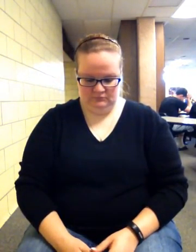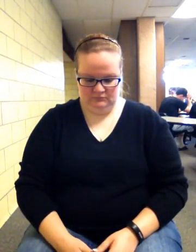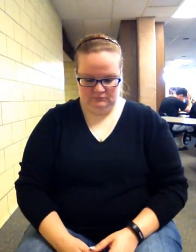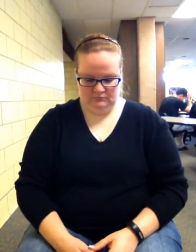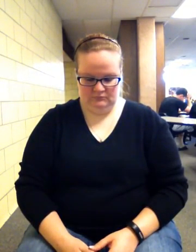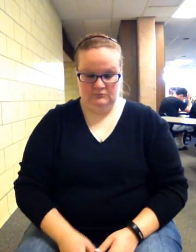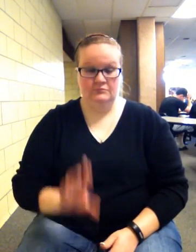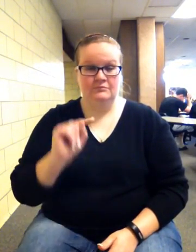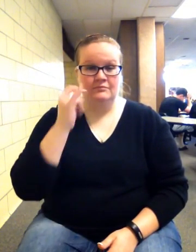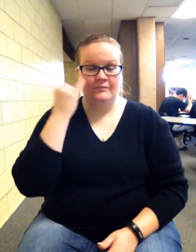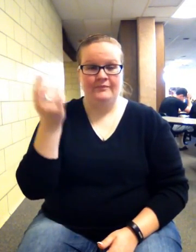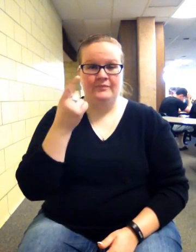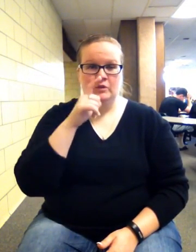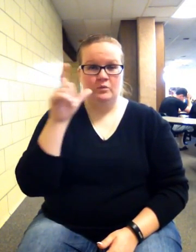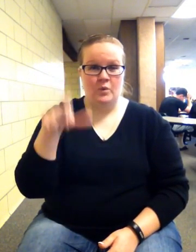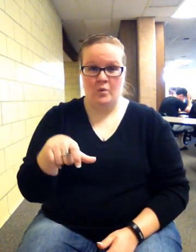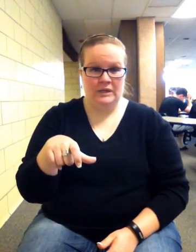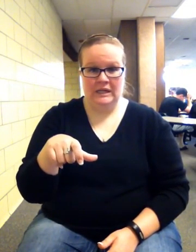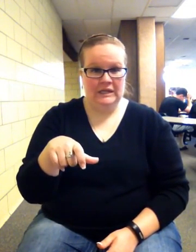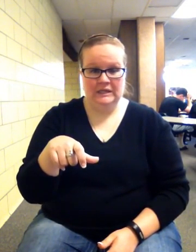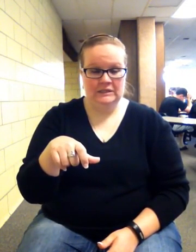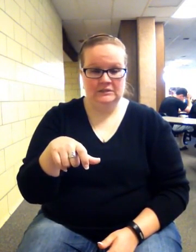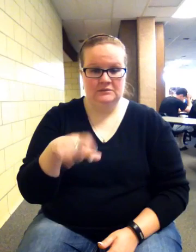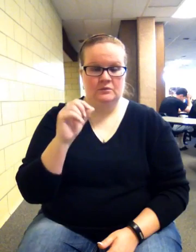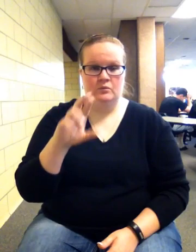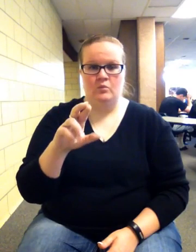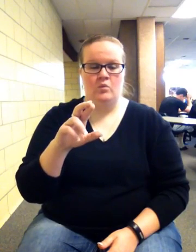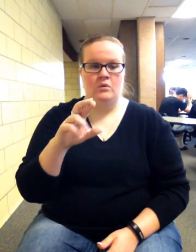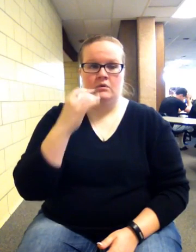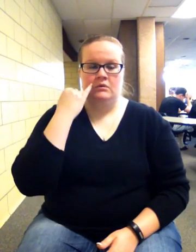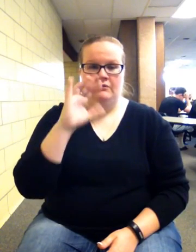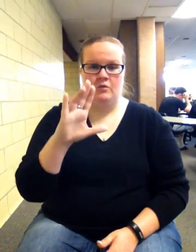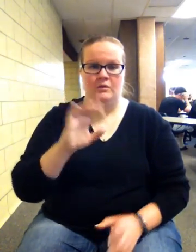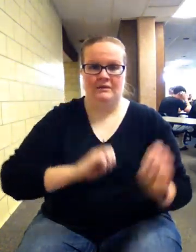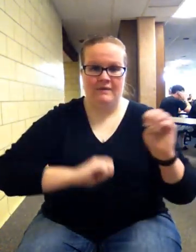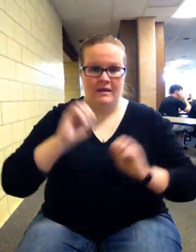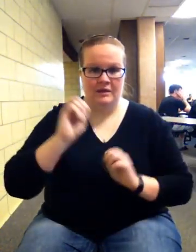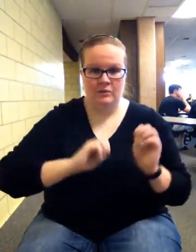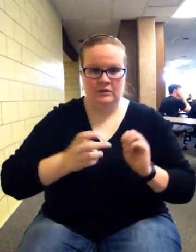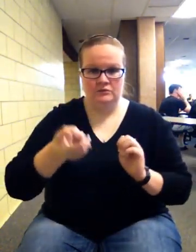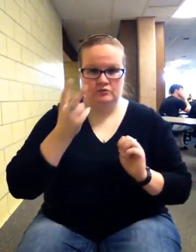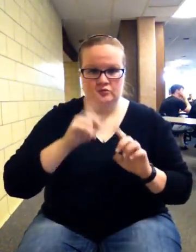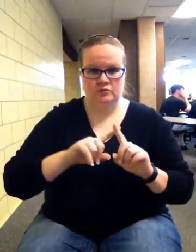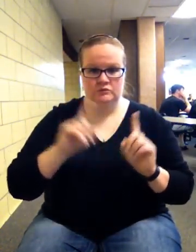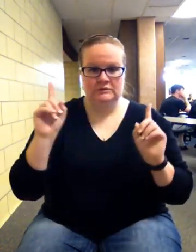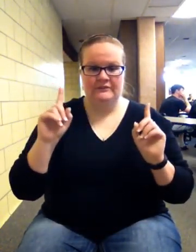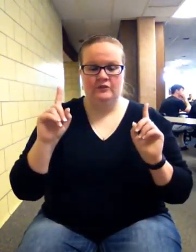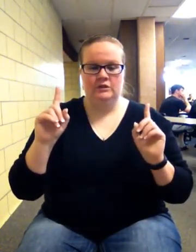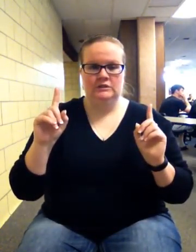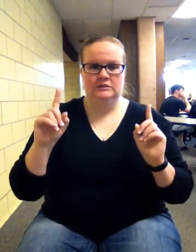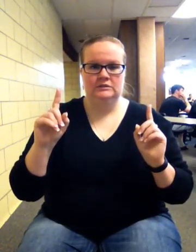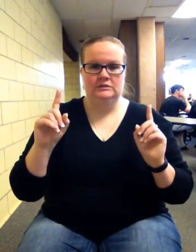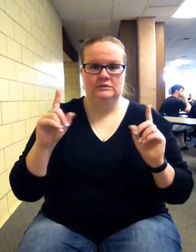If it's something that you don't need to do, or if you're evaluating two different machines